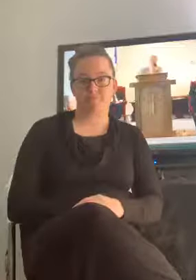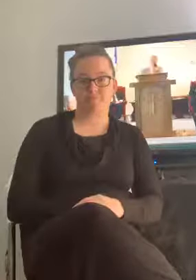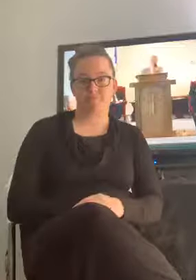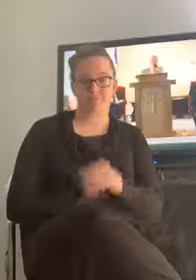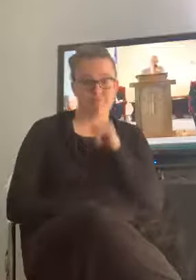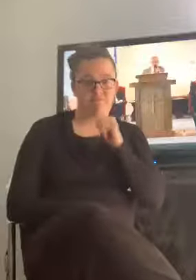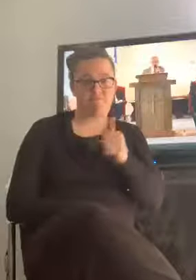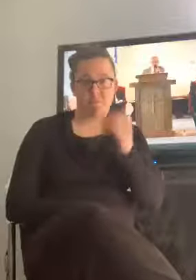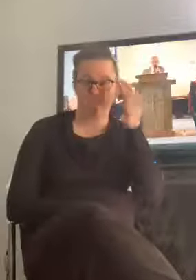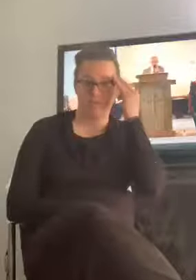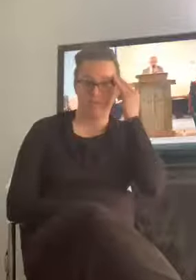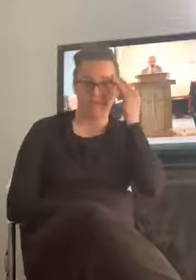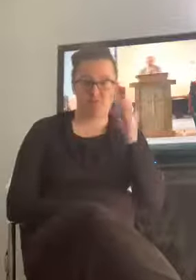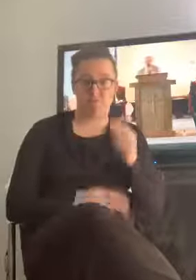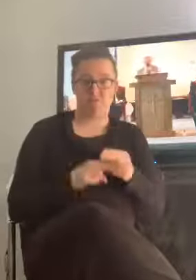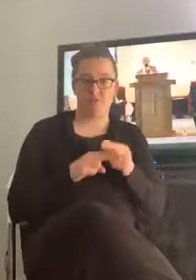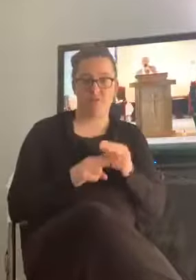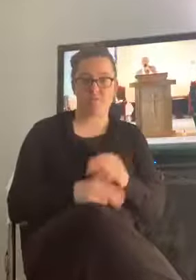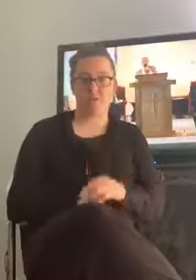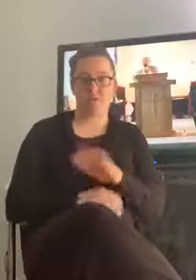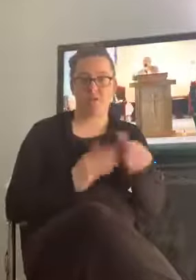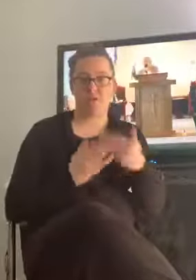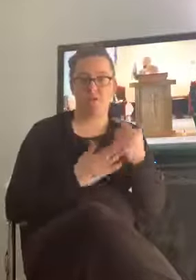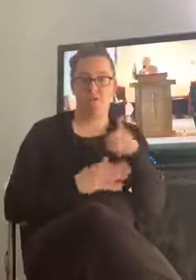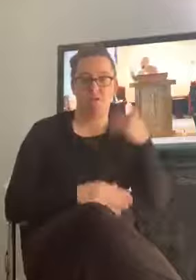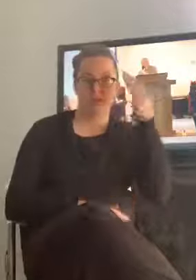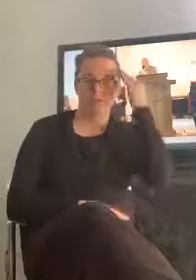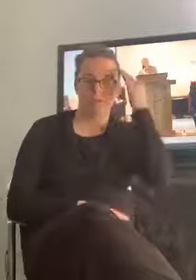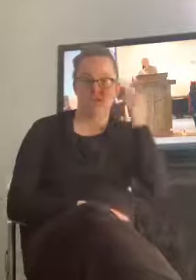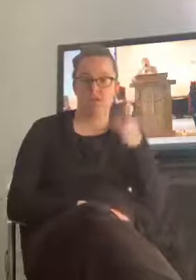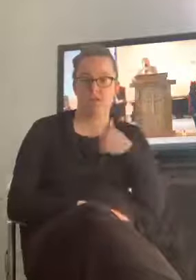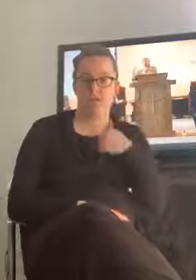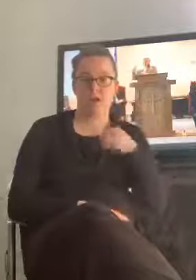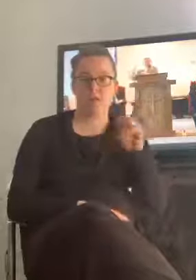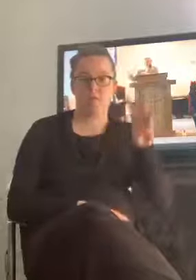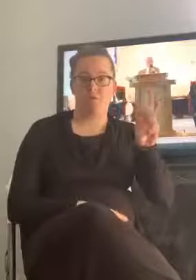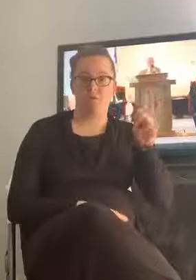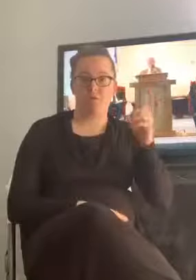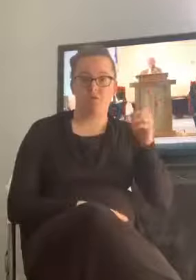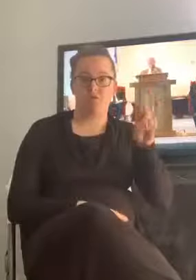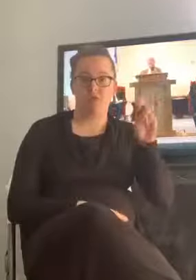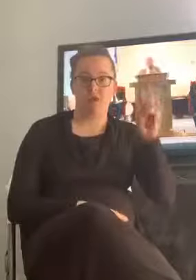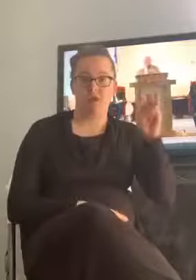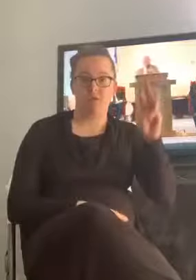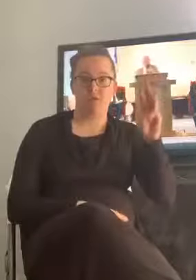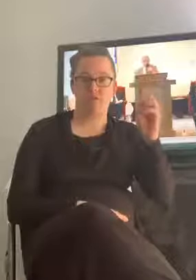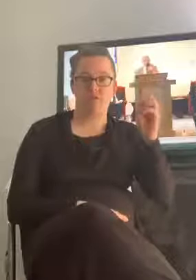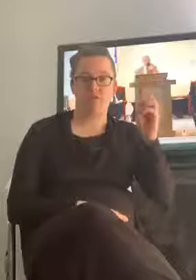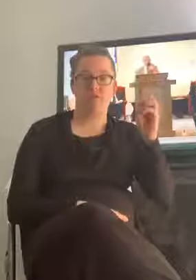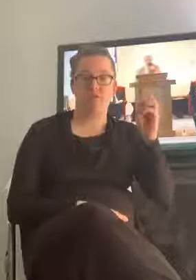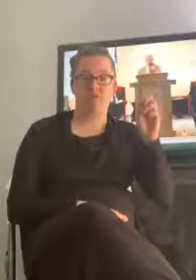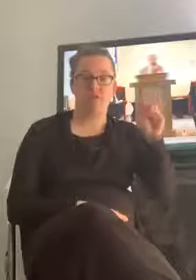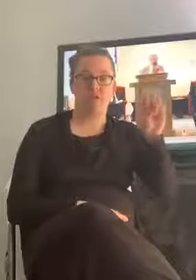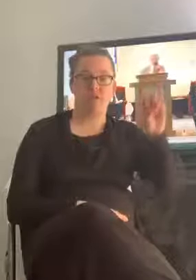Don't know his name. All I know is that I was drowning, or I was going to drown